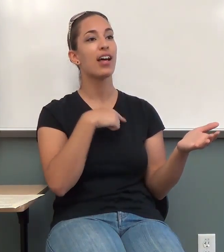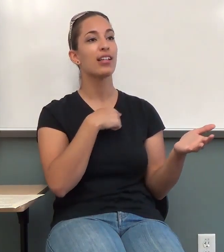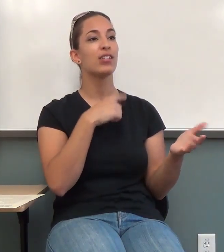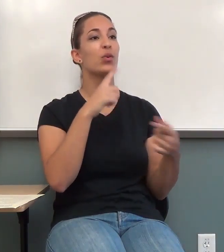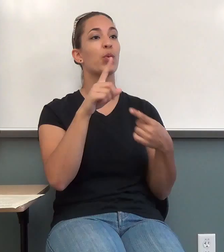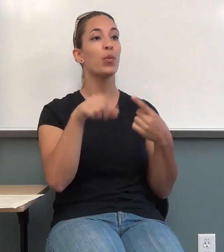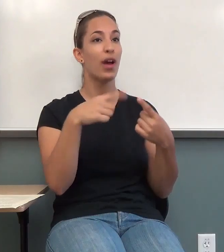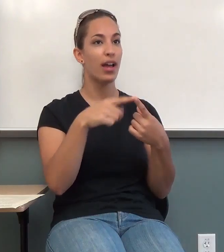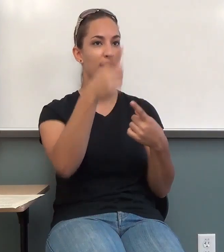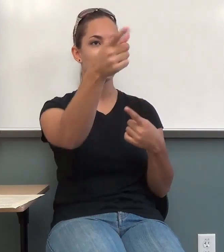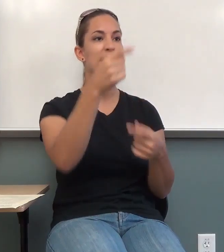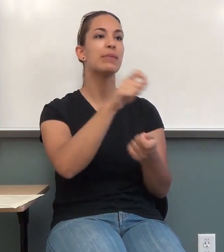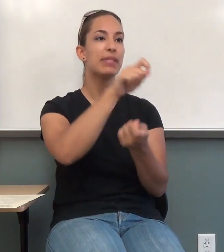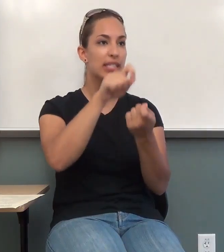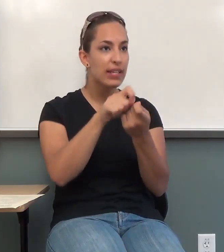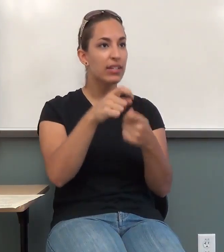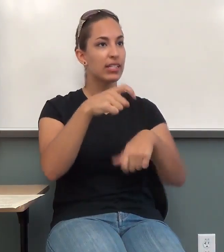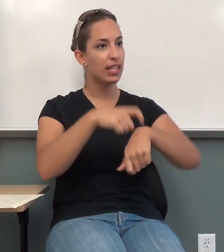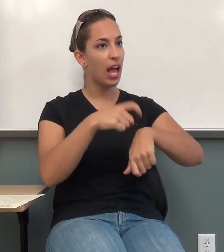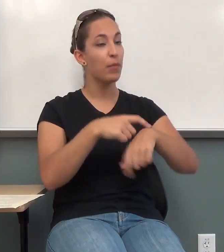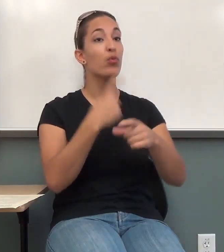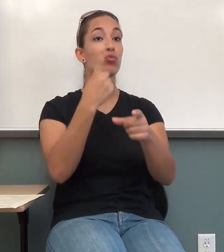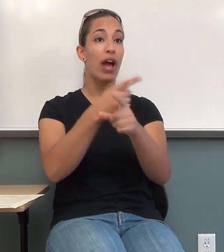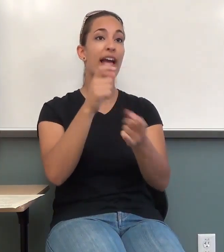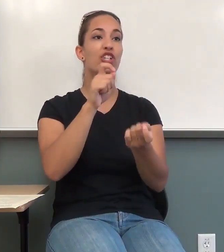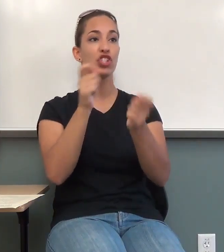Specific time. Yes, it changes the time, right?